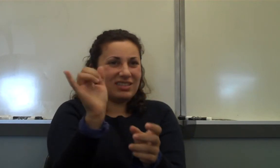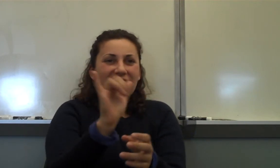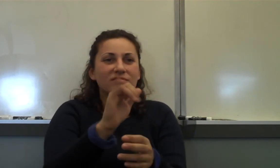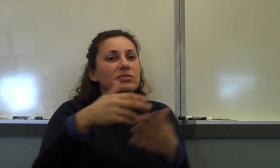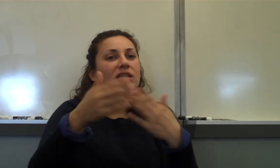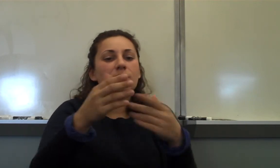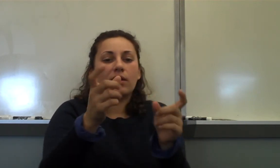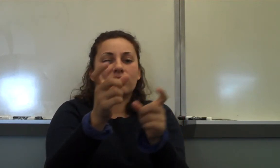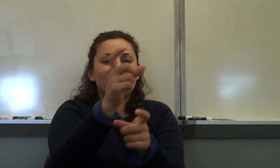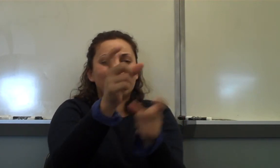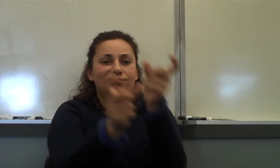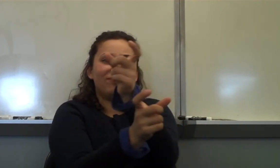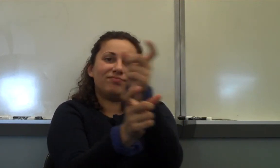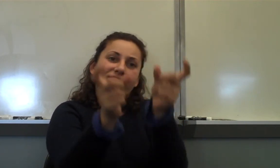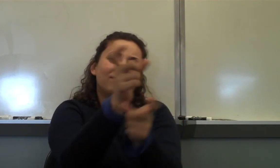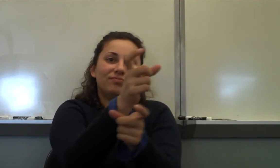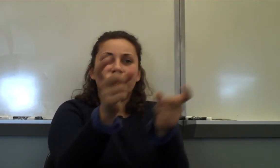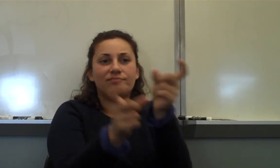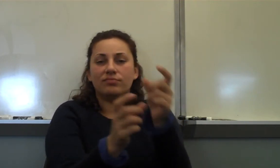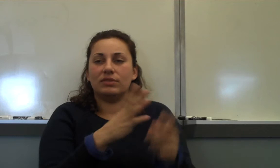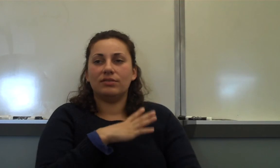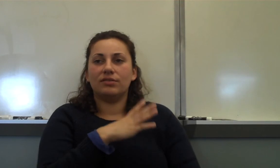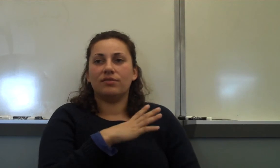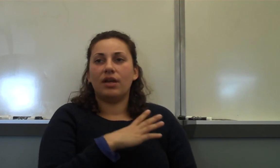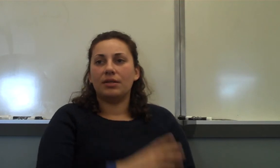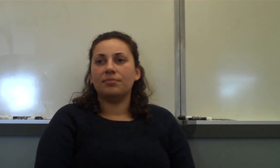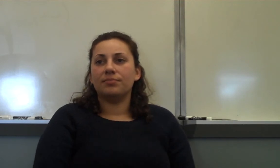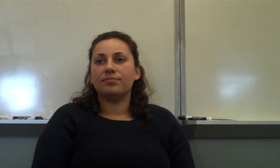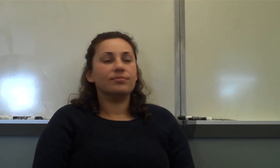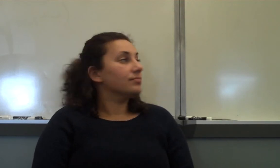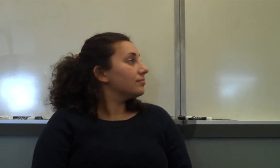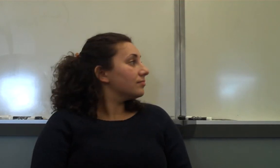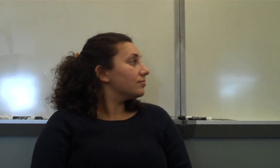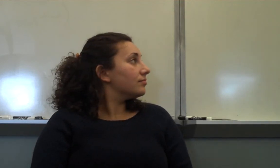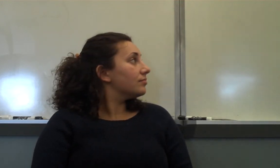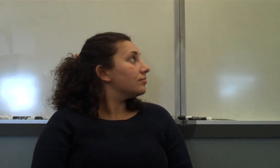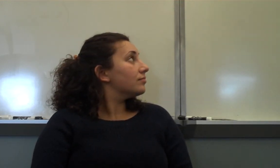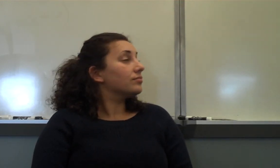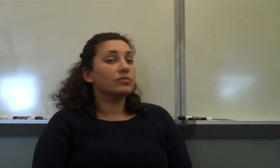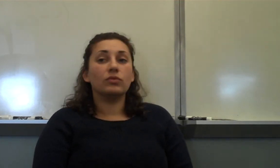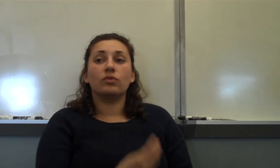okay. All right, this is section 4.3.